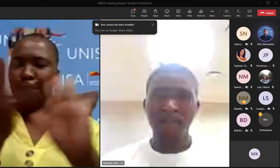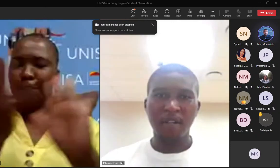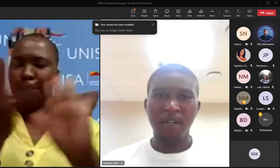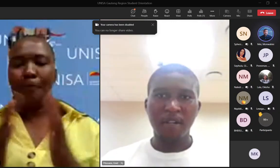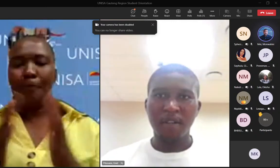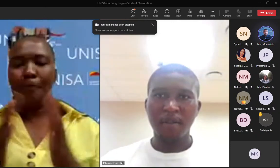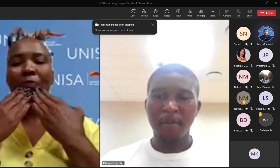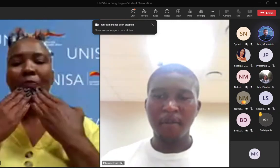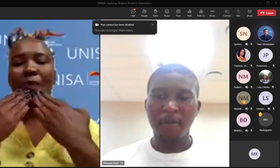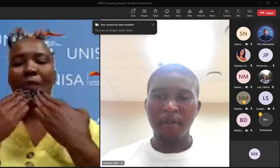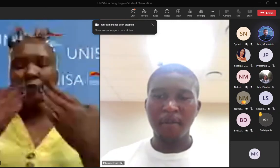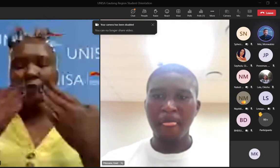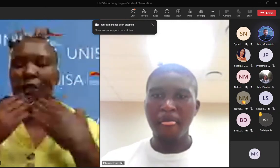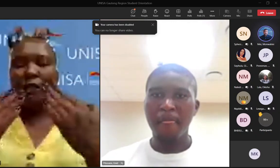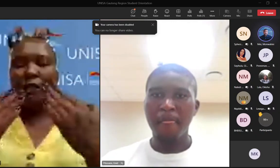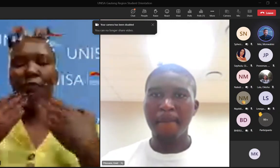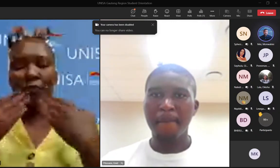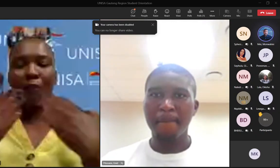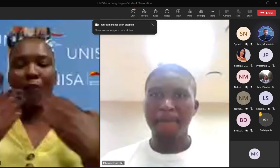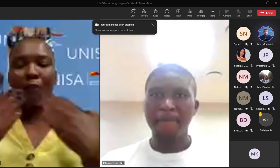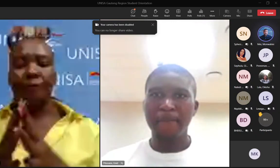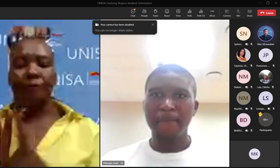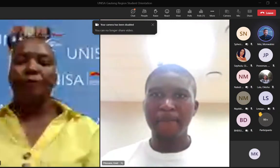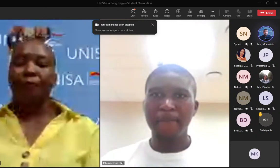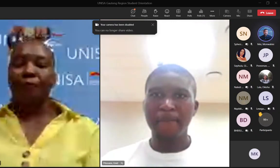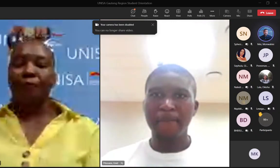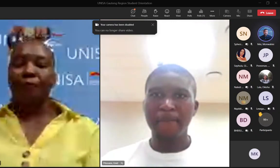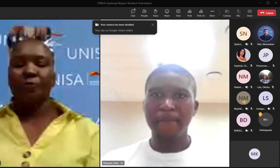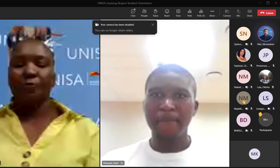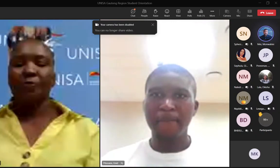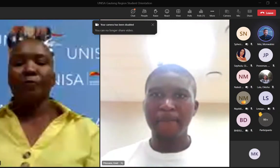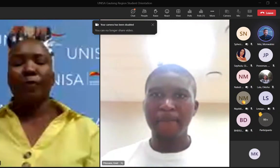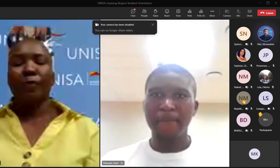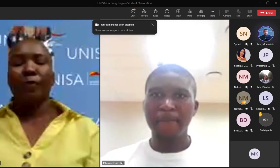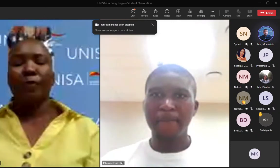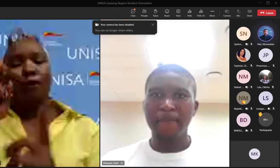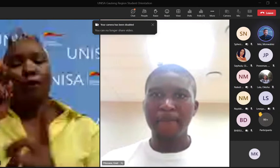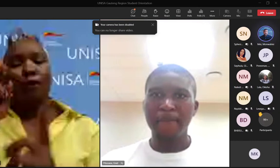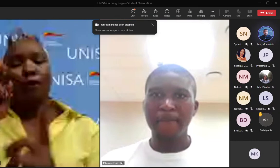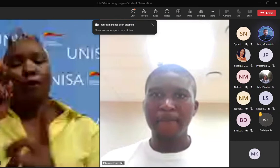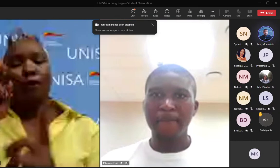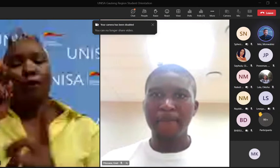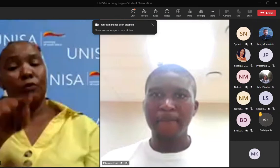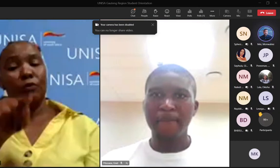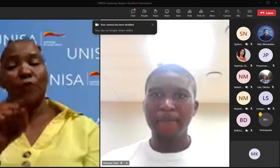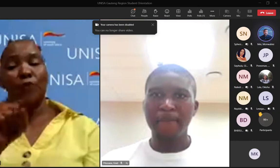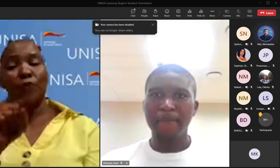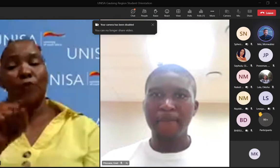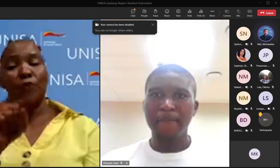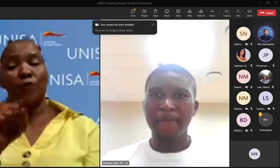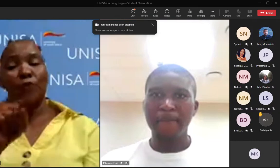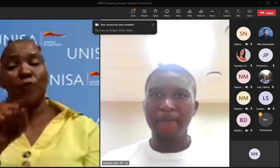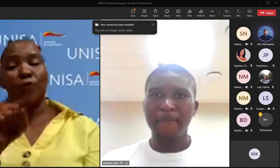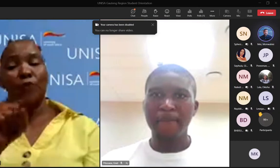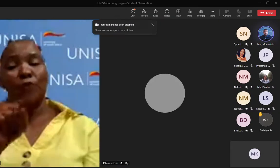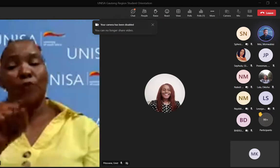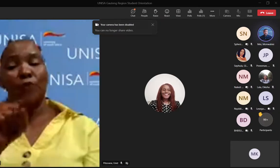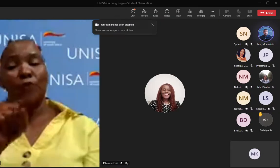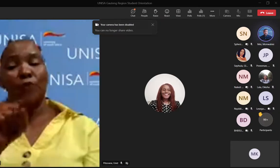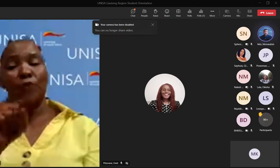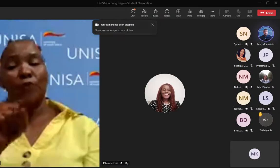thank you thank you um you you were coming bearing gifts I didn't I don't know